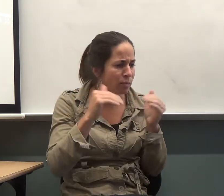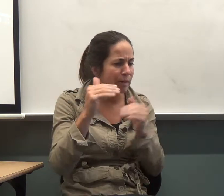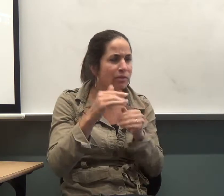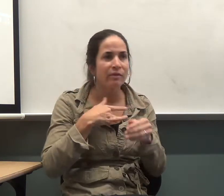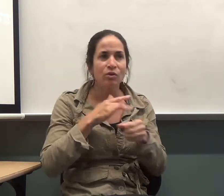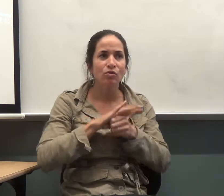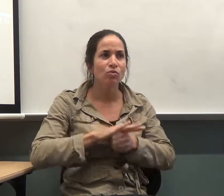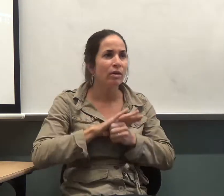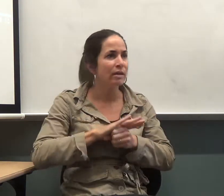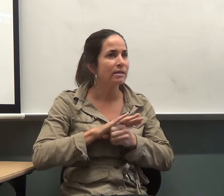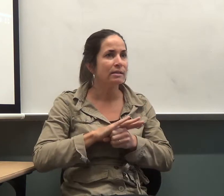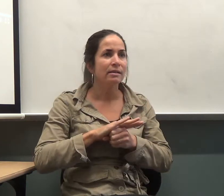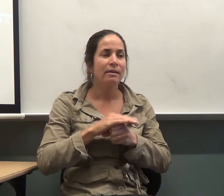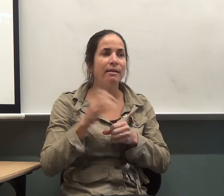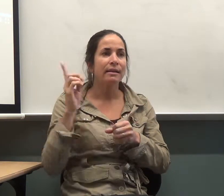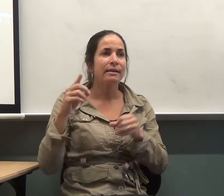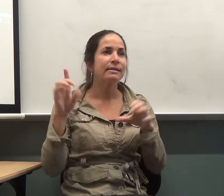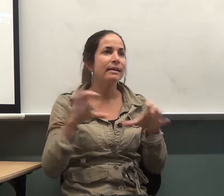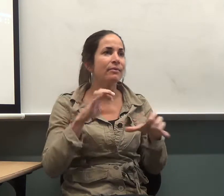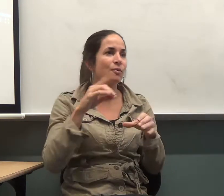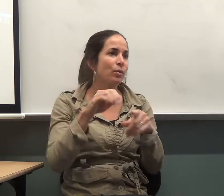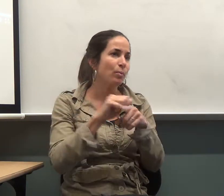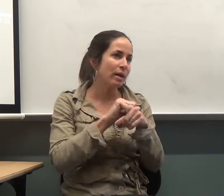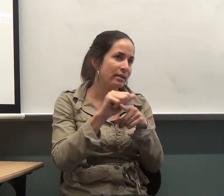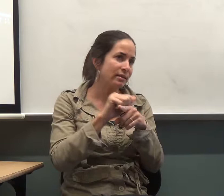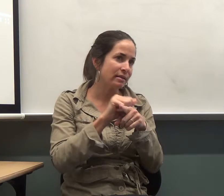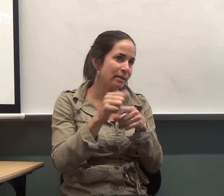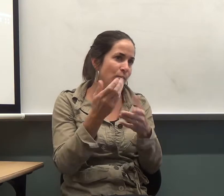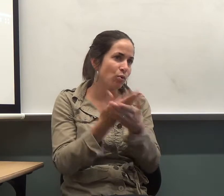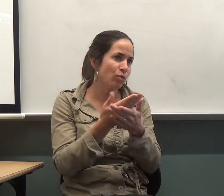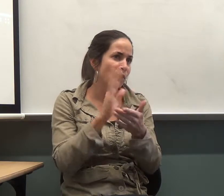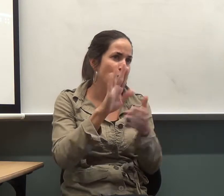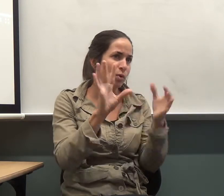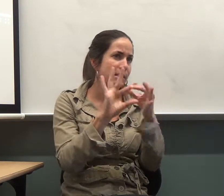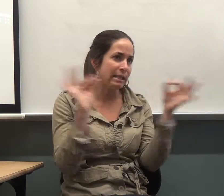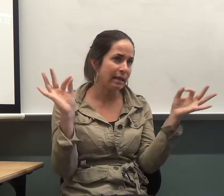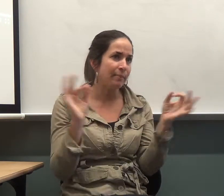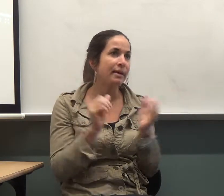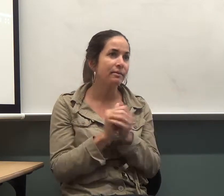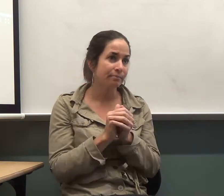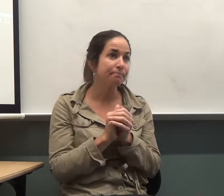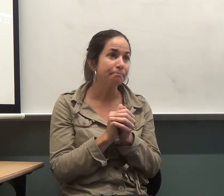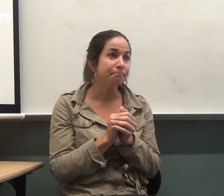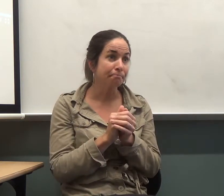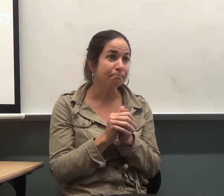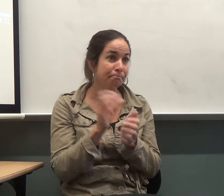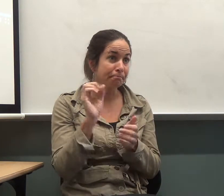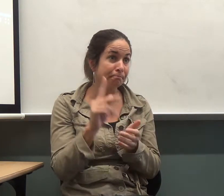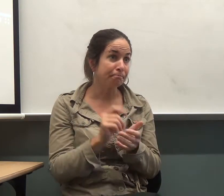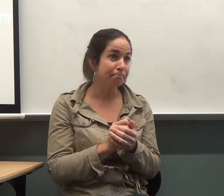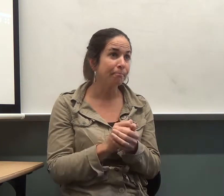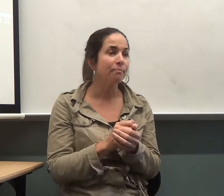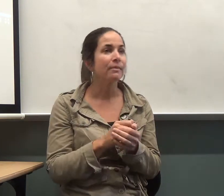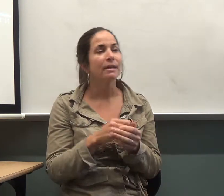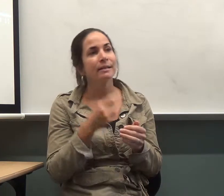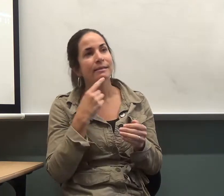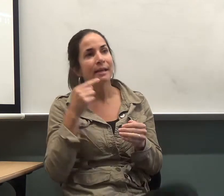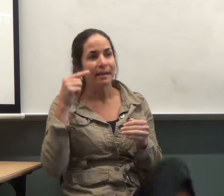to practice proving something you say. Proving something you say. This happened. This is how I know